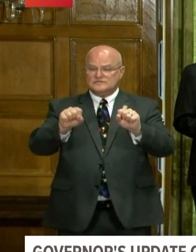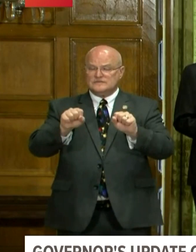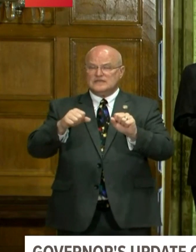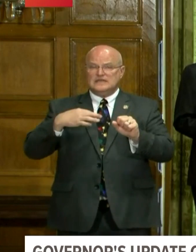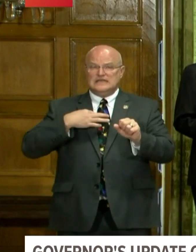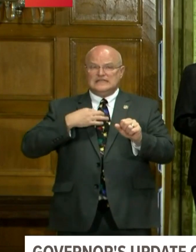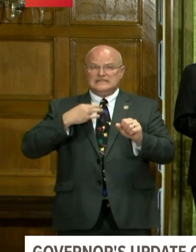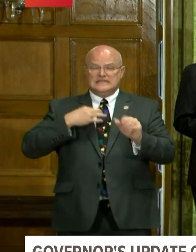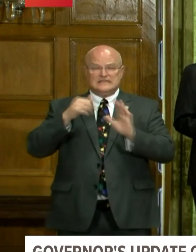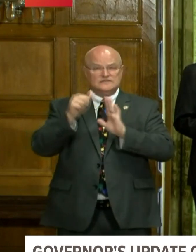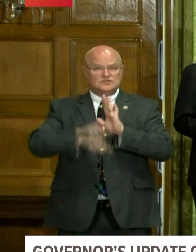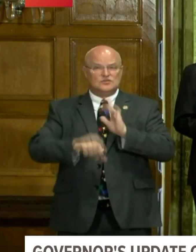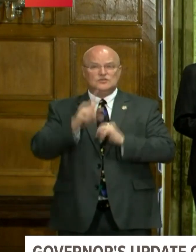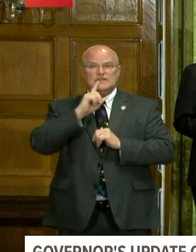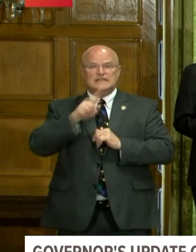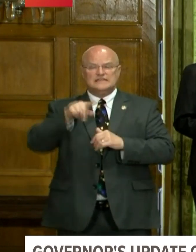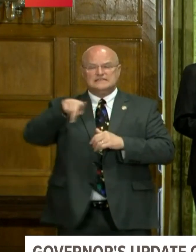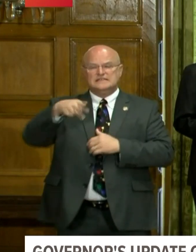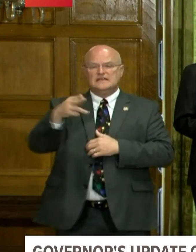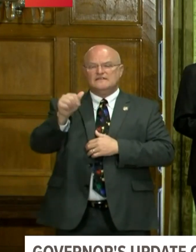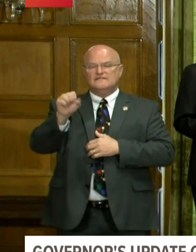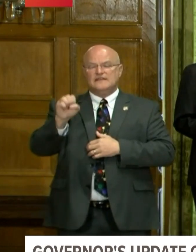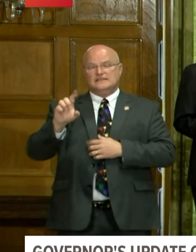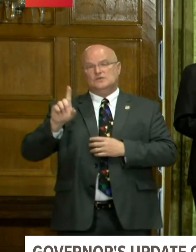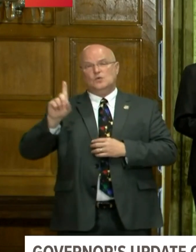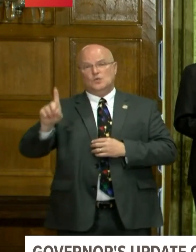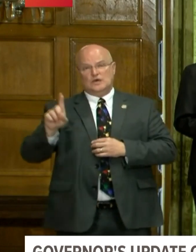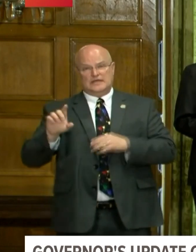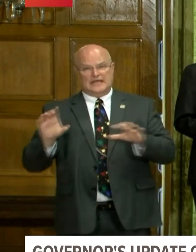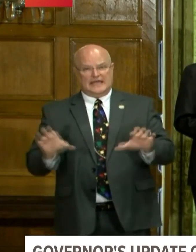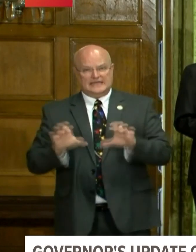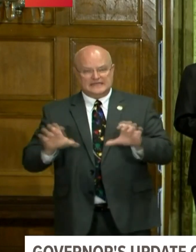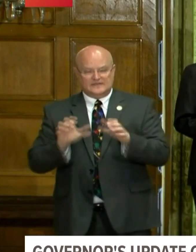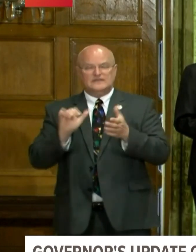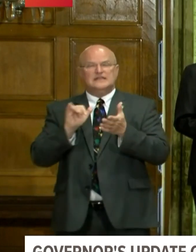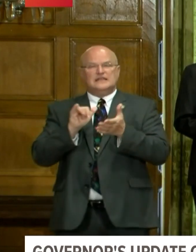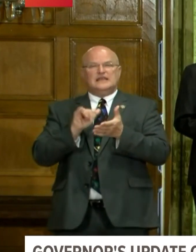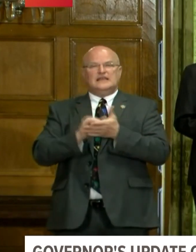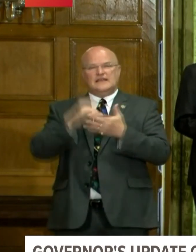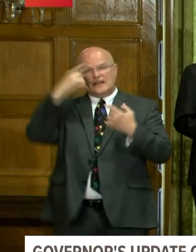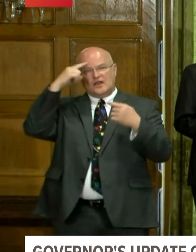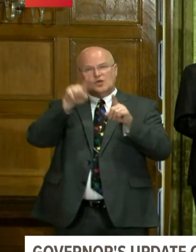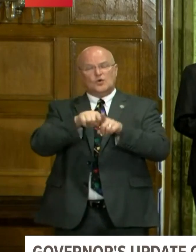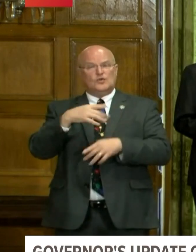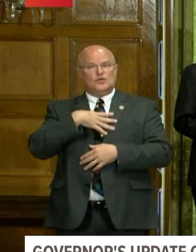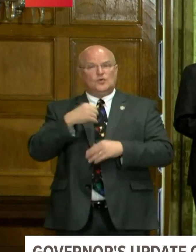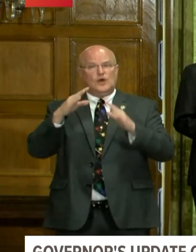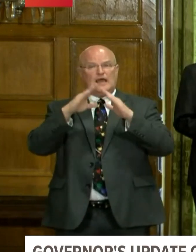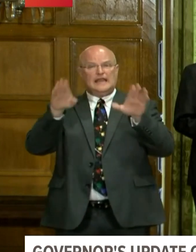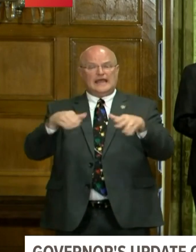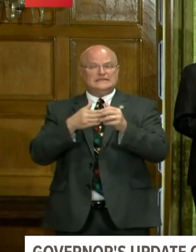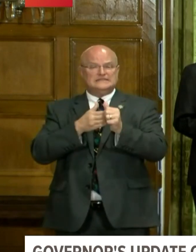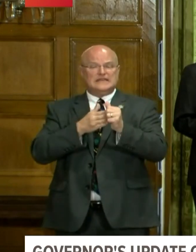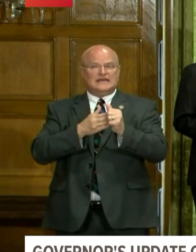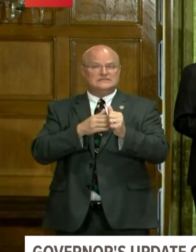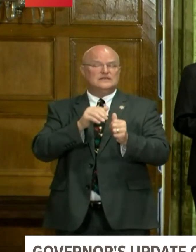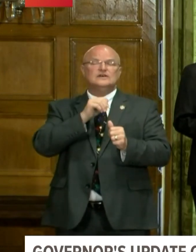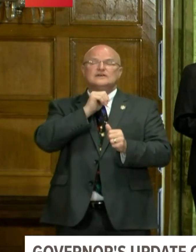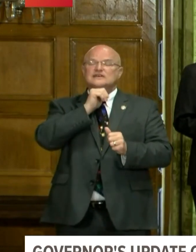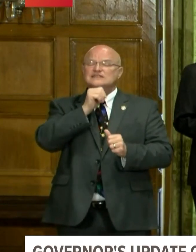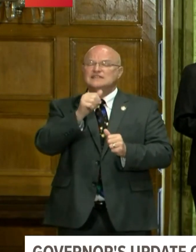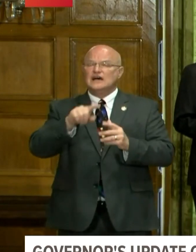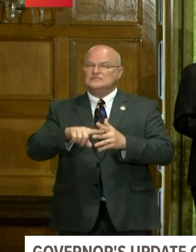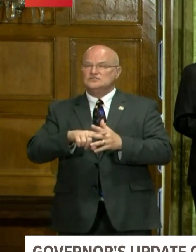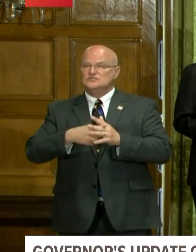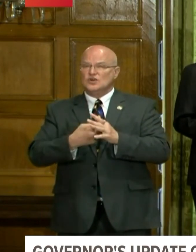elective surgery is really a phase 1 activity that, according to the White House guidance, we wouldn't have